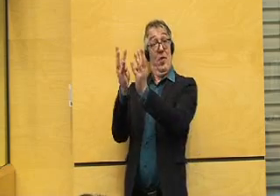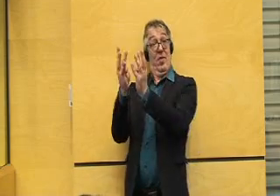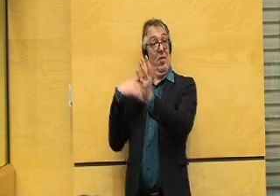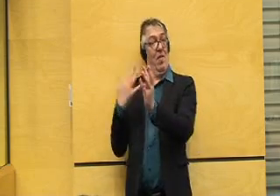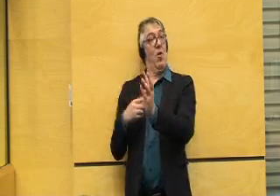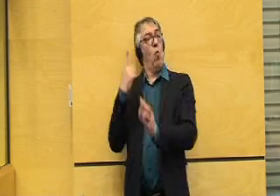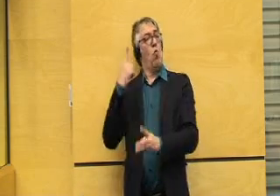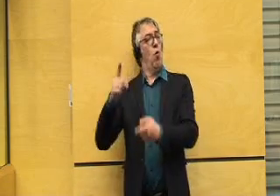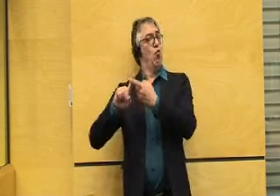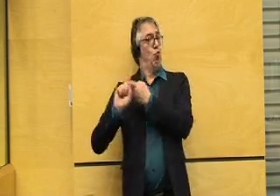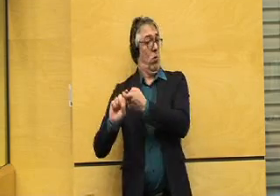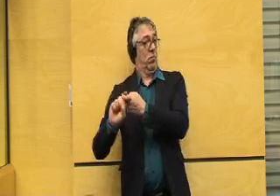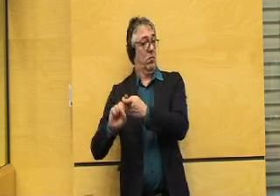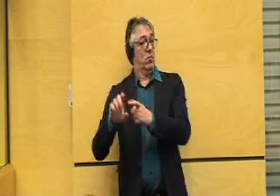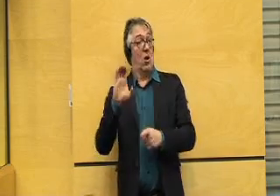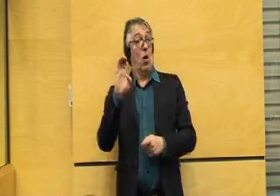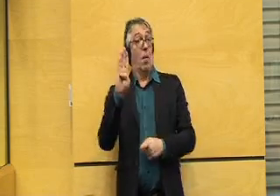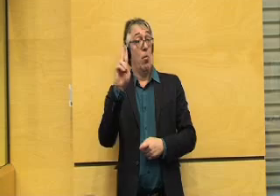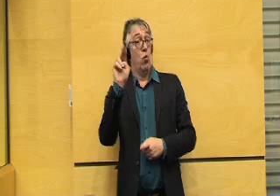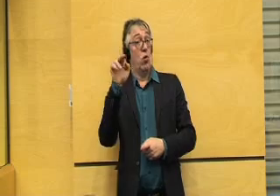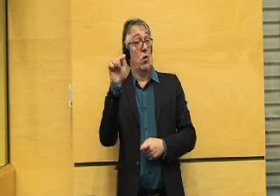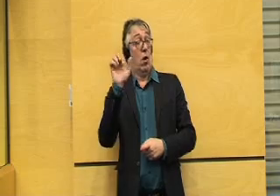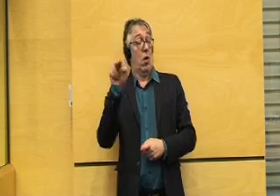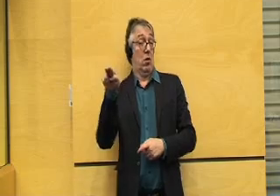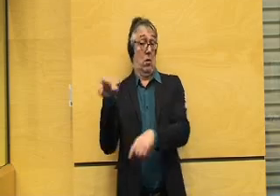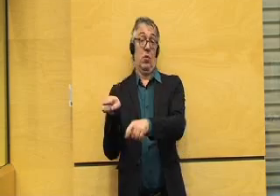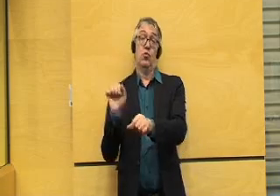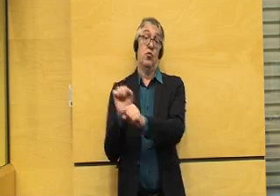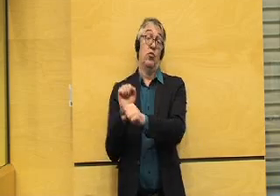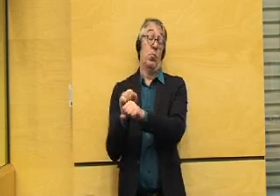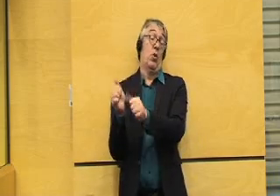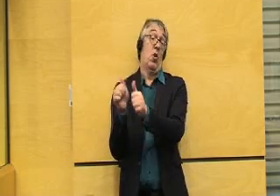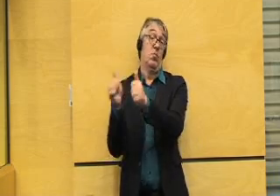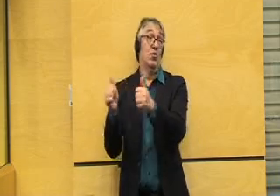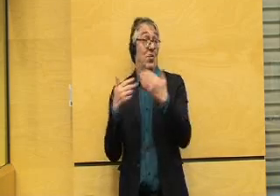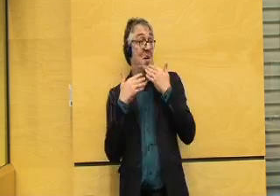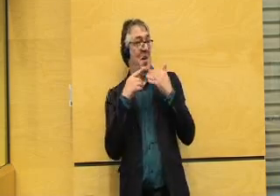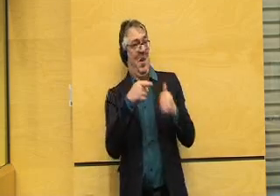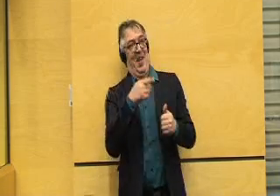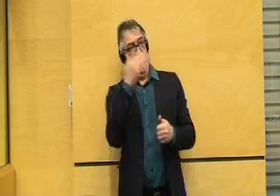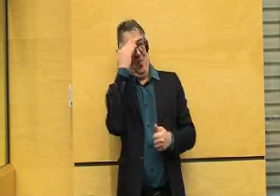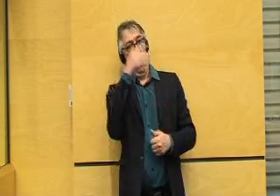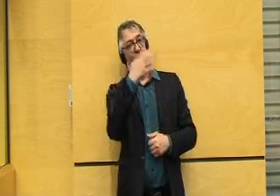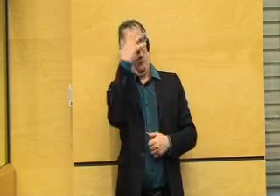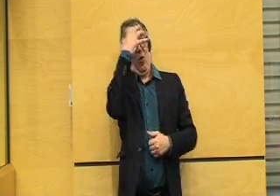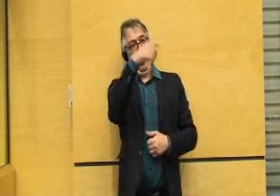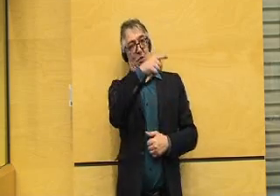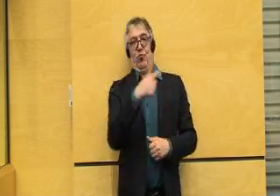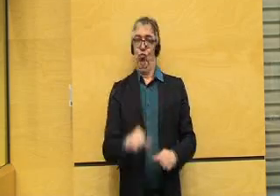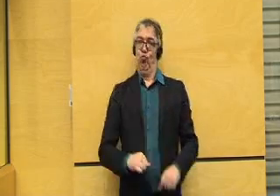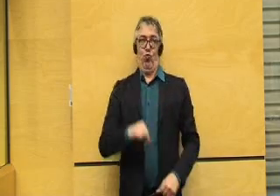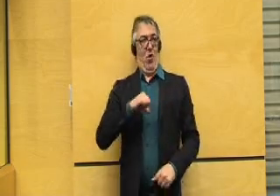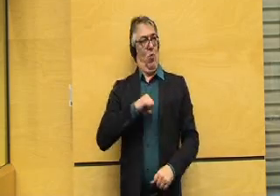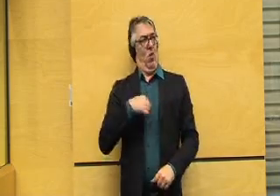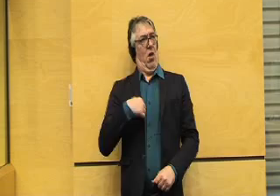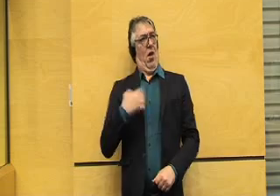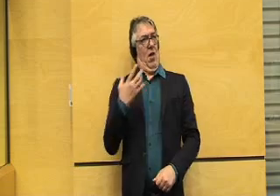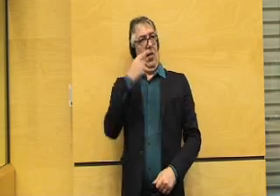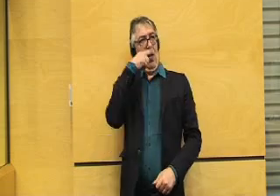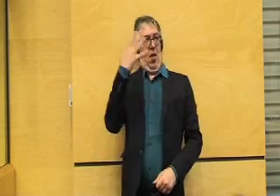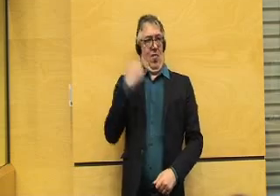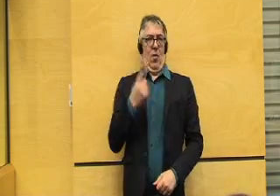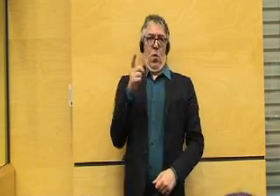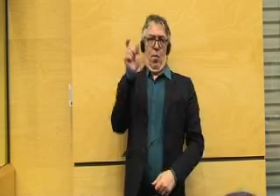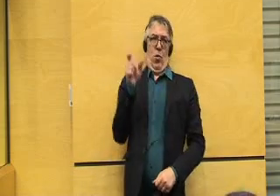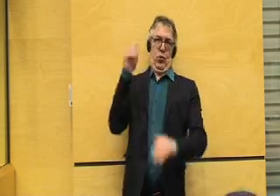doing a superb job in this committee. And I will actually, in later part of the dialogue, when we come to Article 21, I will